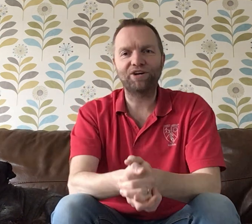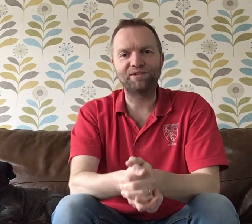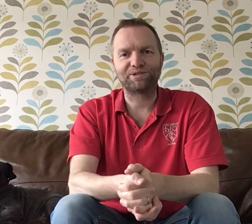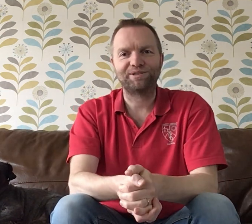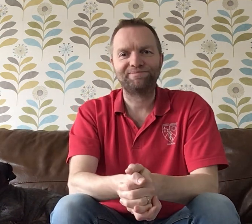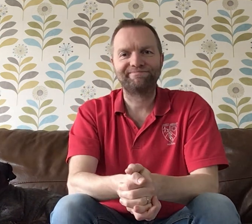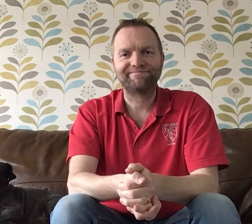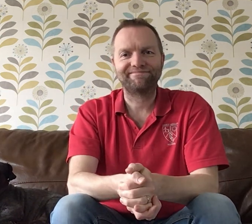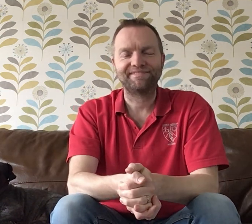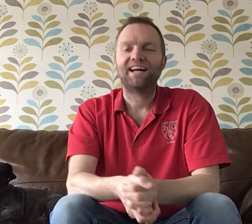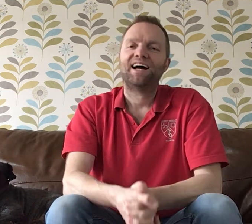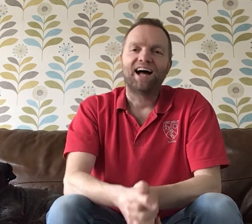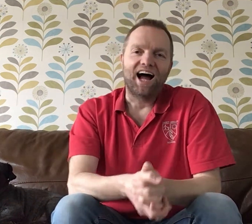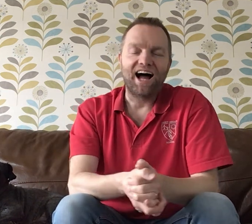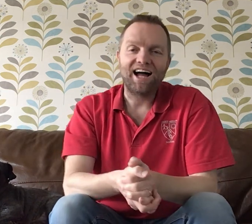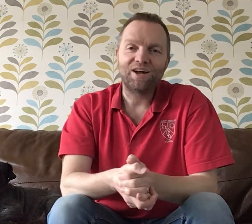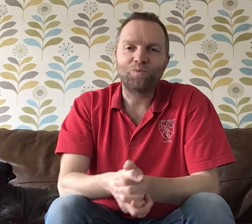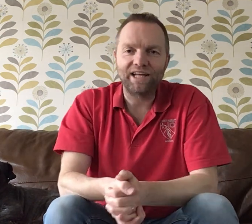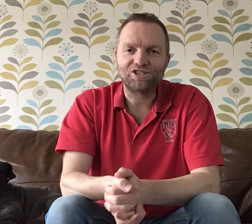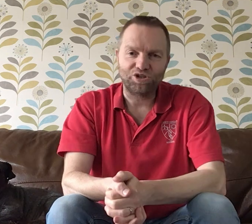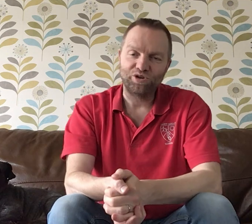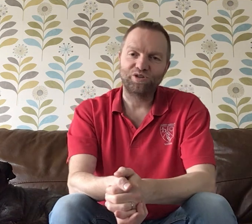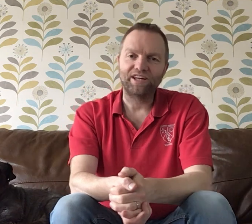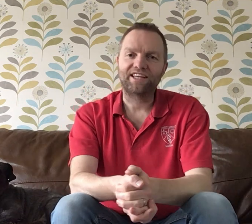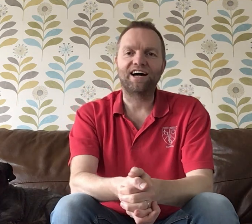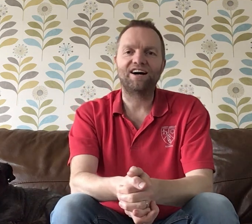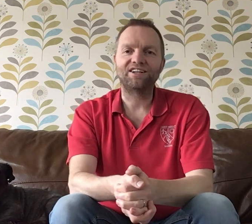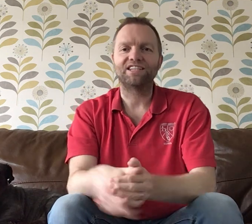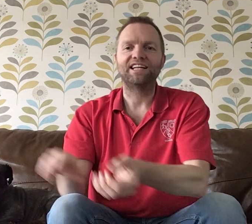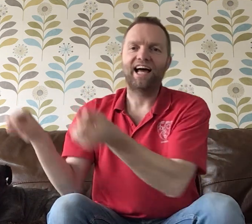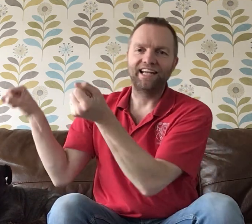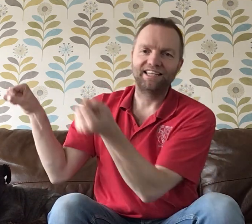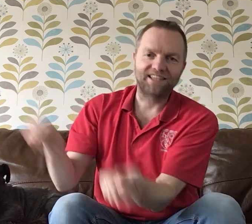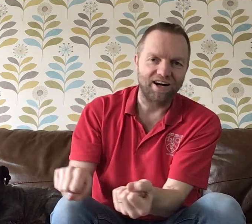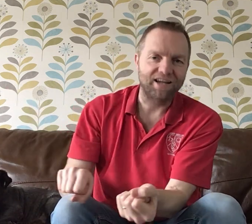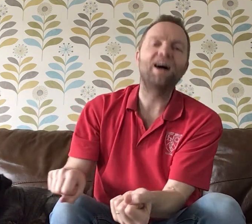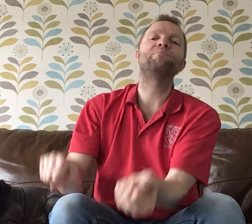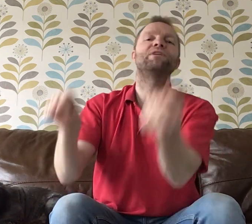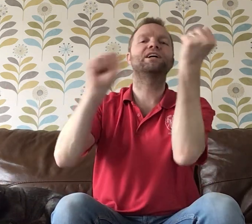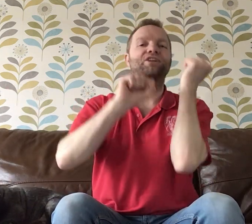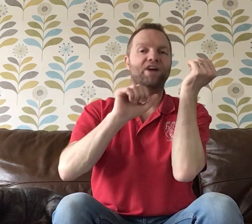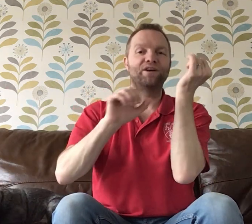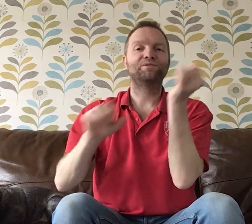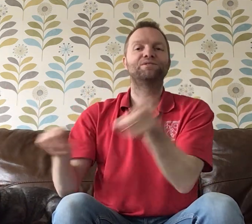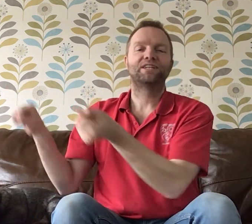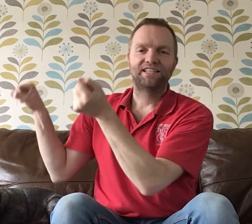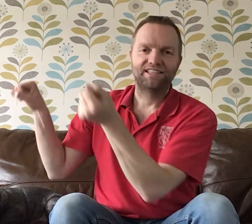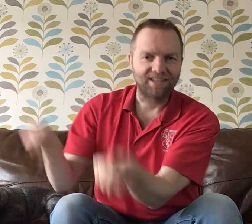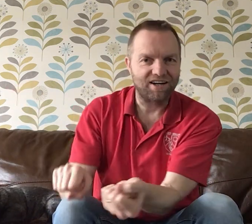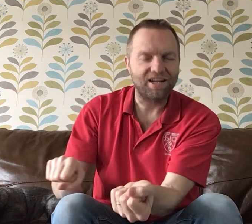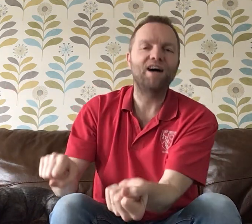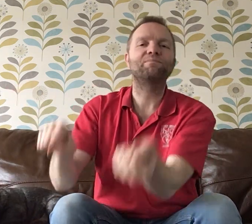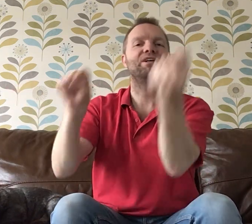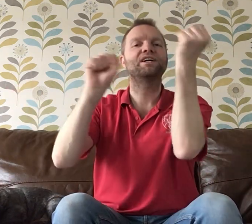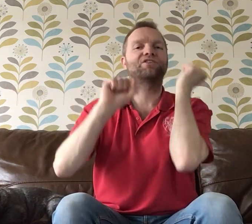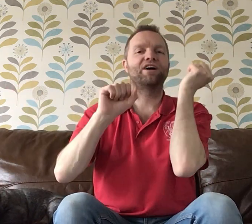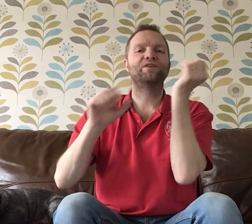ground. I went to the garden and dug up the ground, dug up the